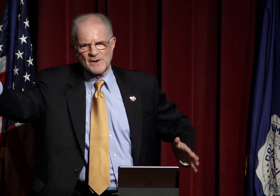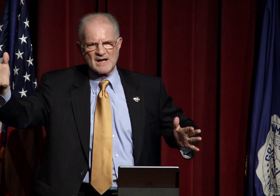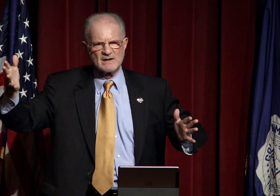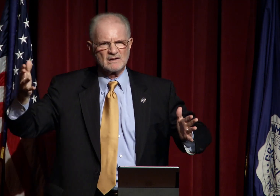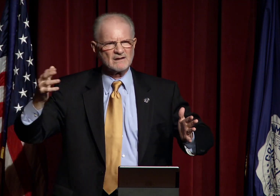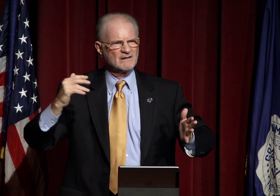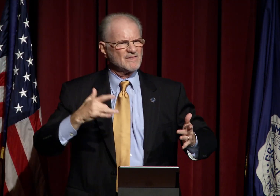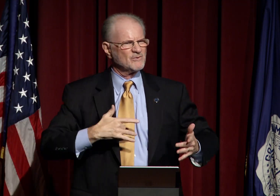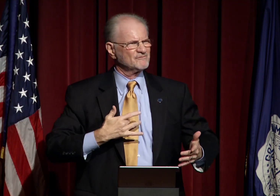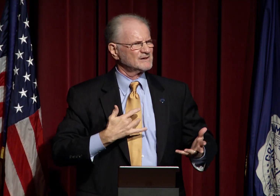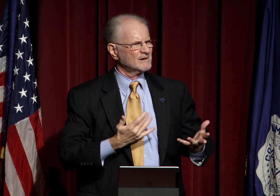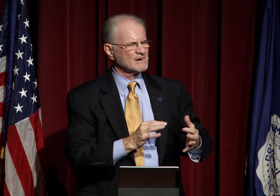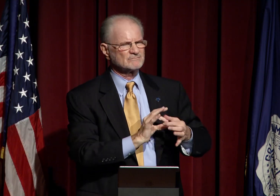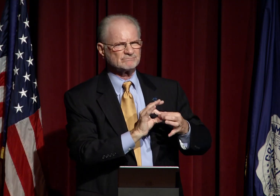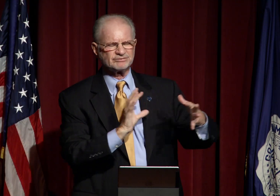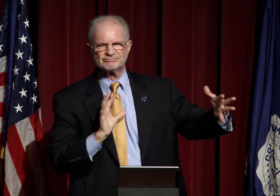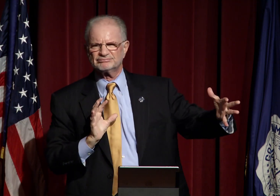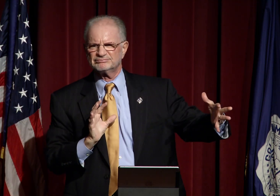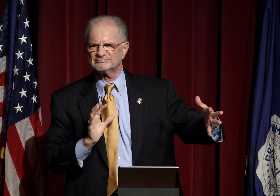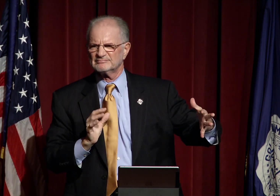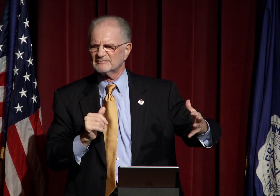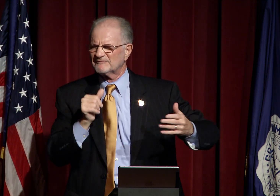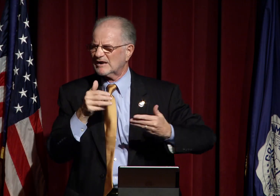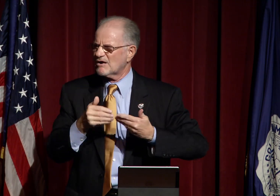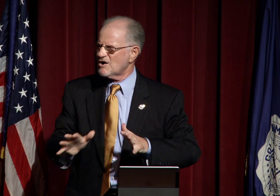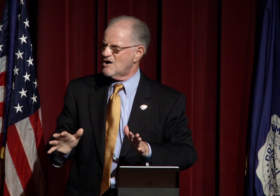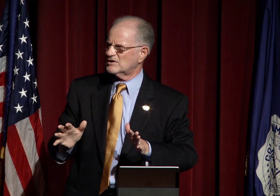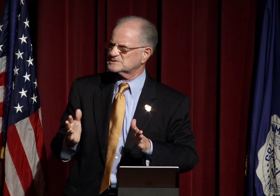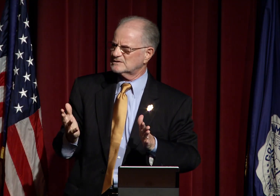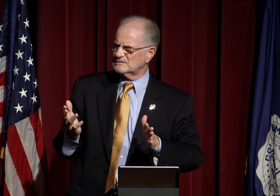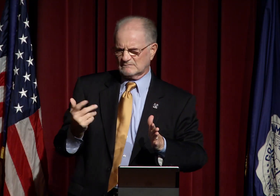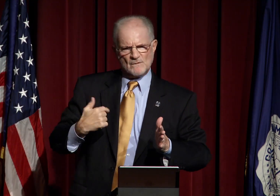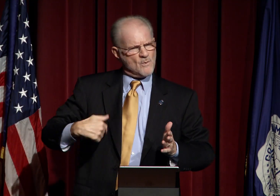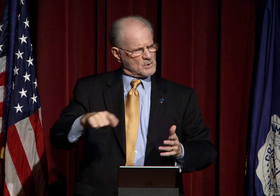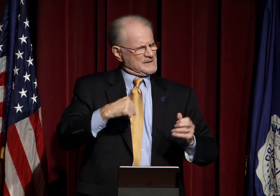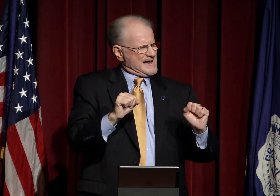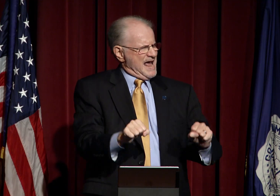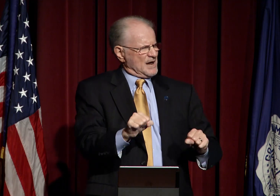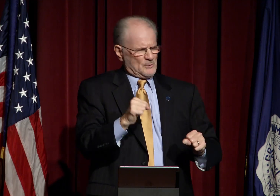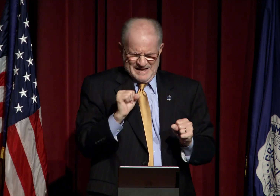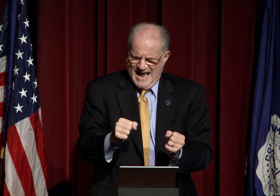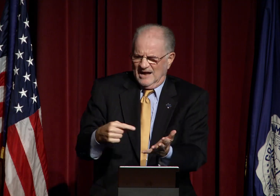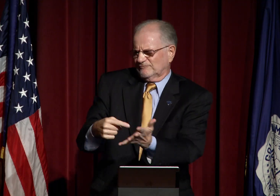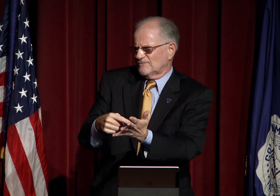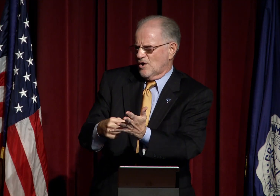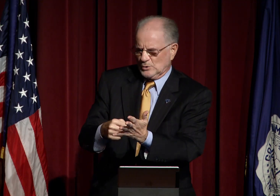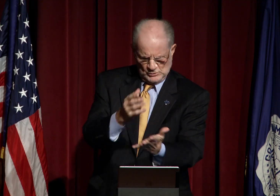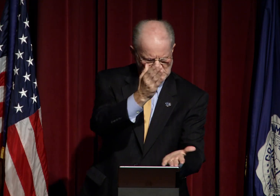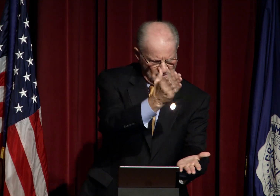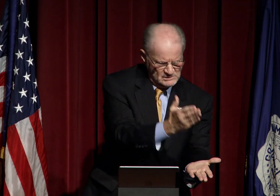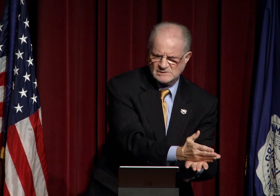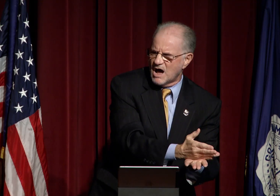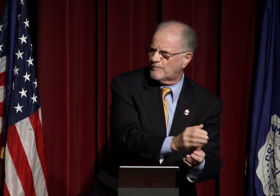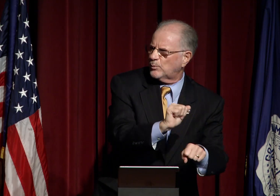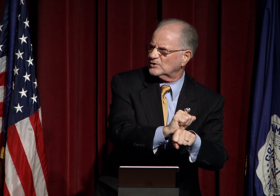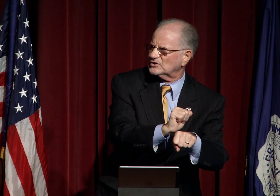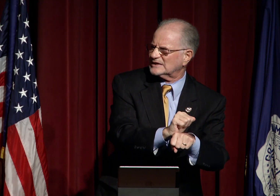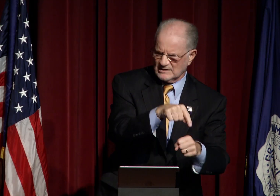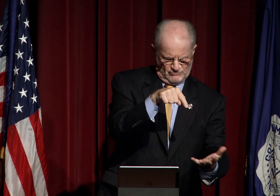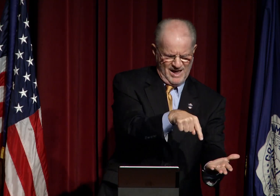directions, don't merely point them in the right direction. That leaves them nearly as lost as they were before you came by.